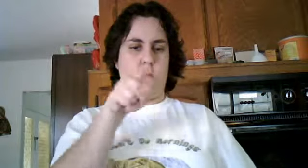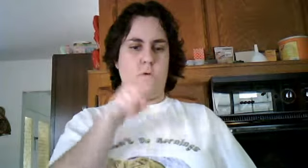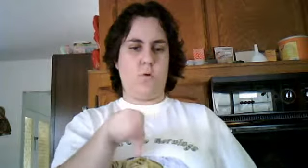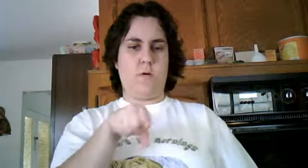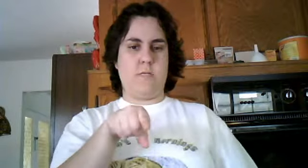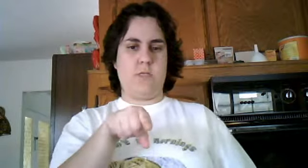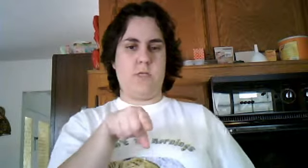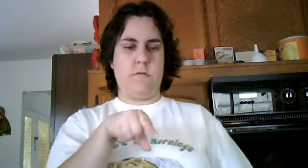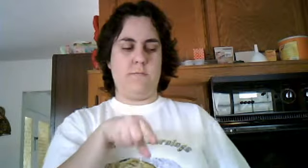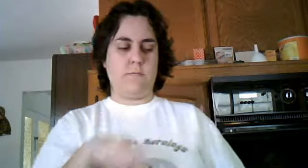Question.